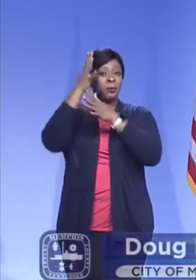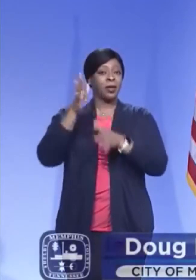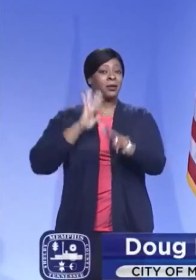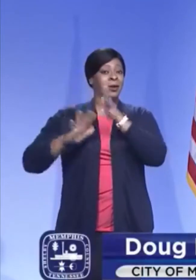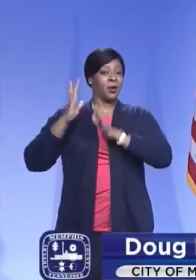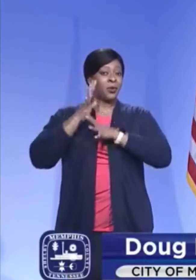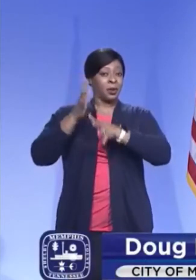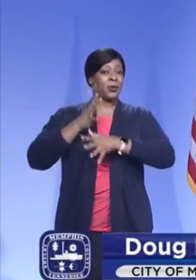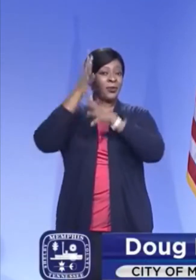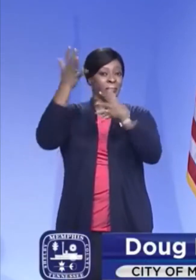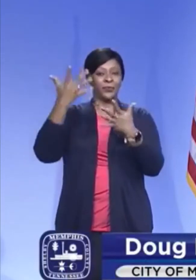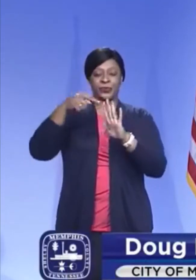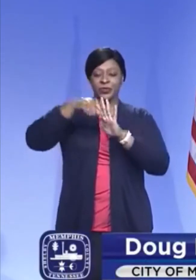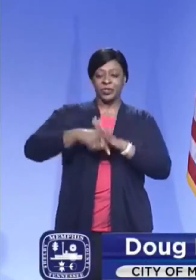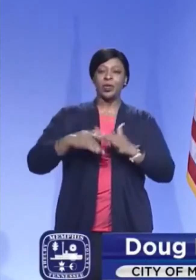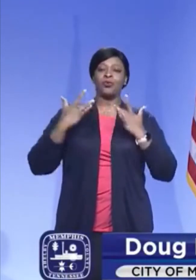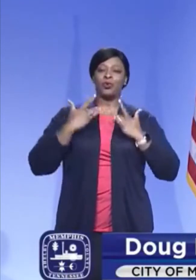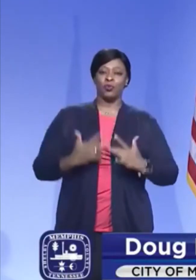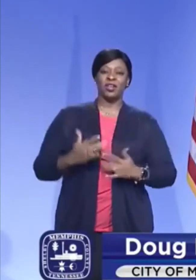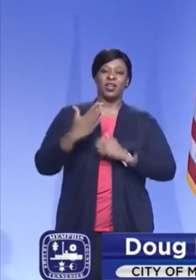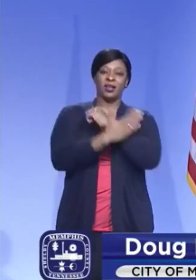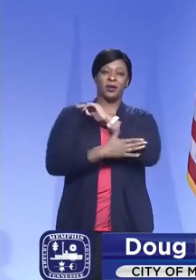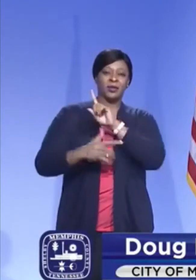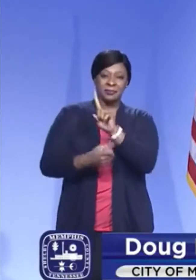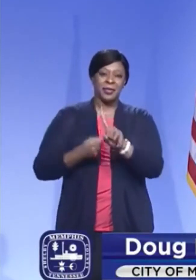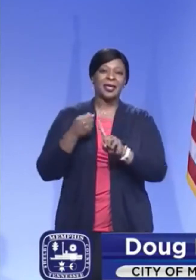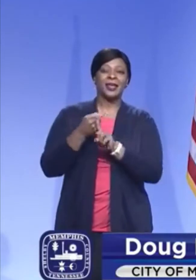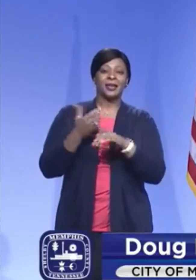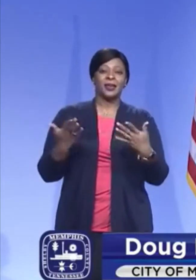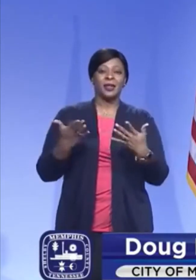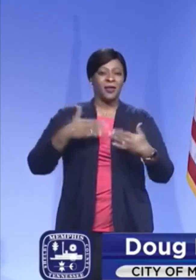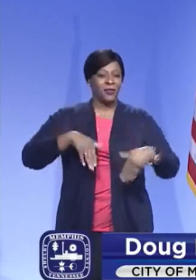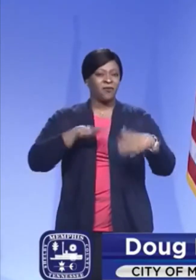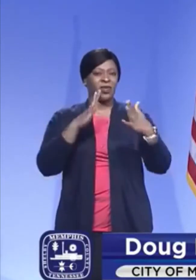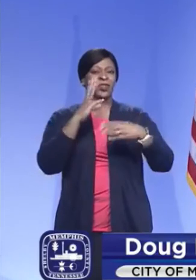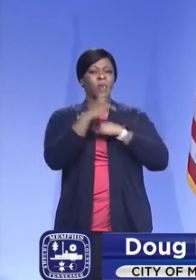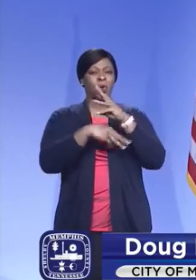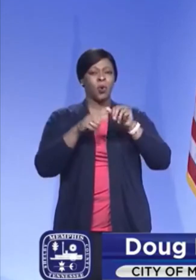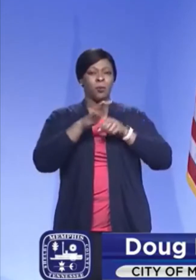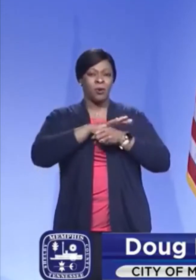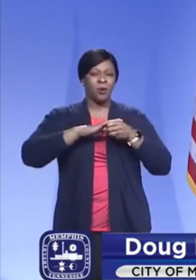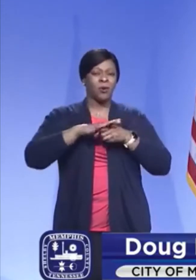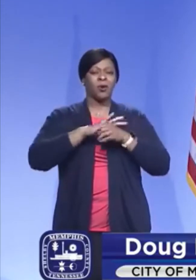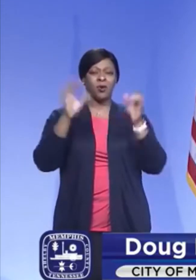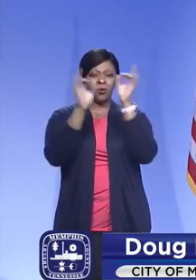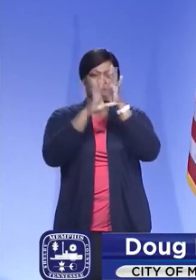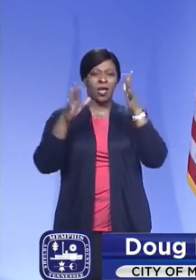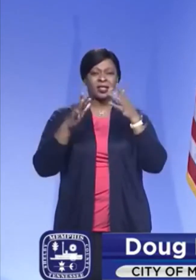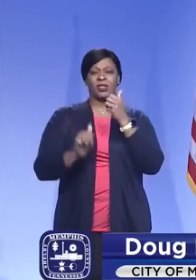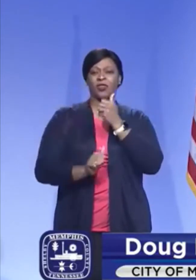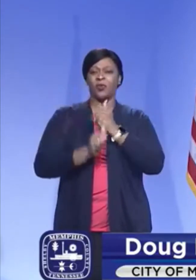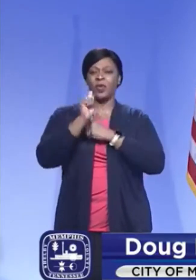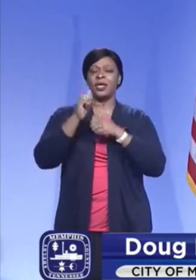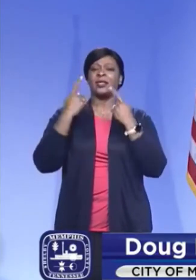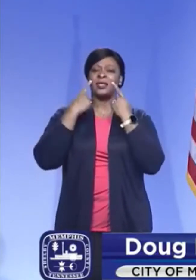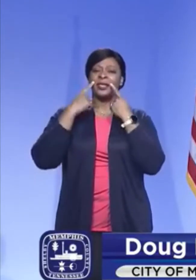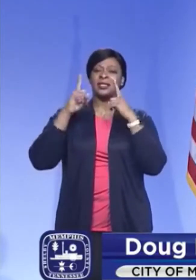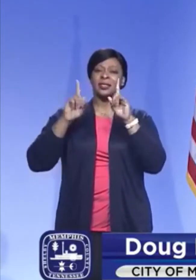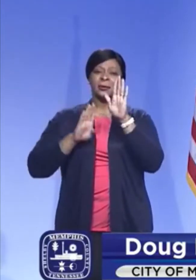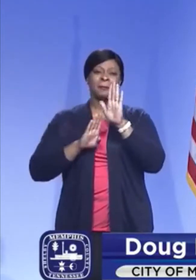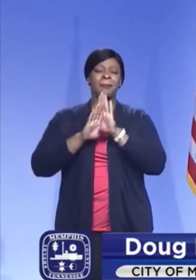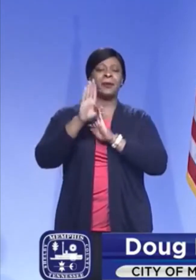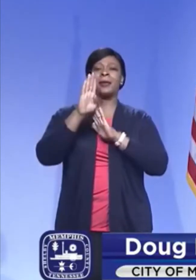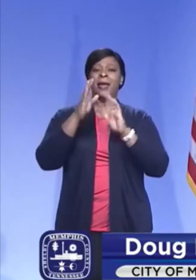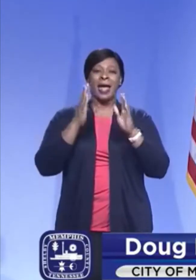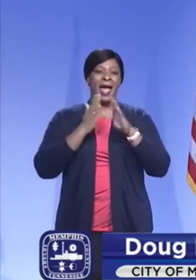came through the deepest depression that our country ever had, and then faced a global crisis and a global threat successfully